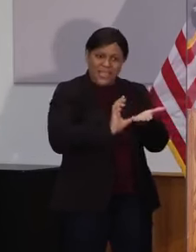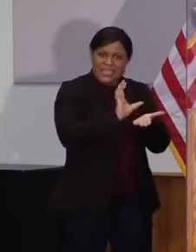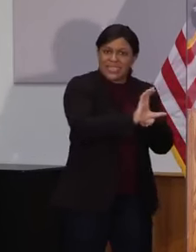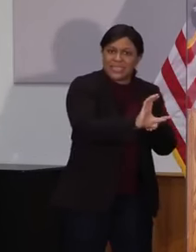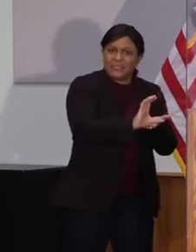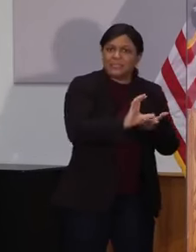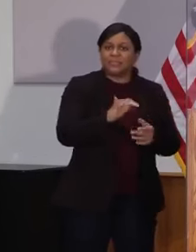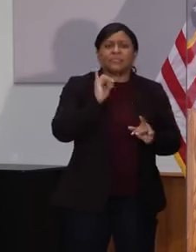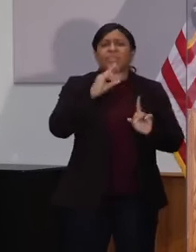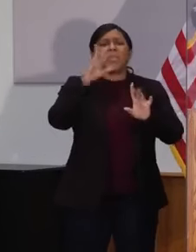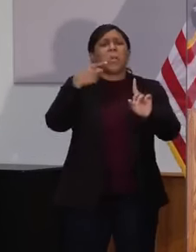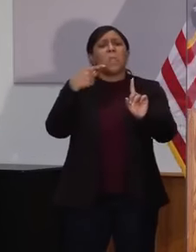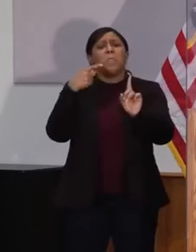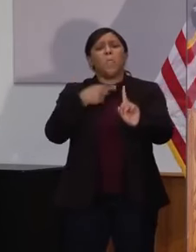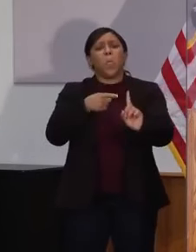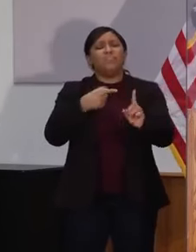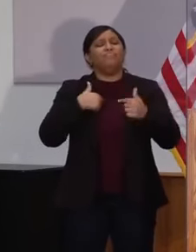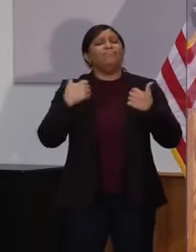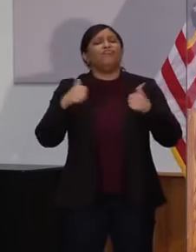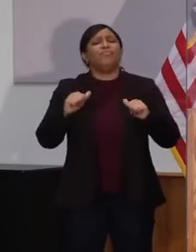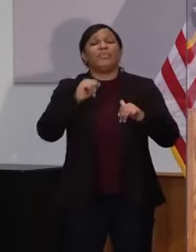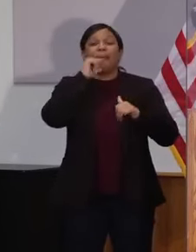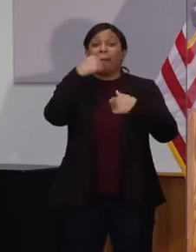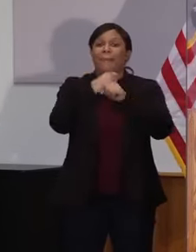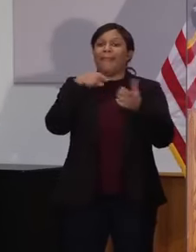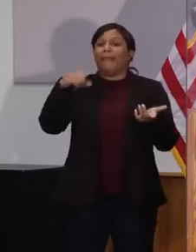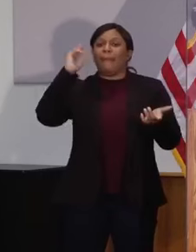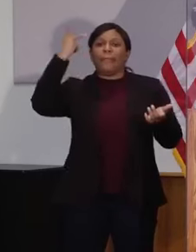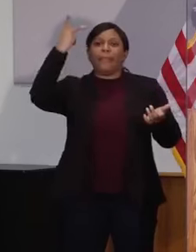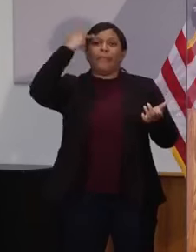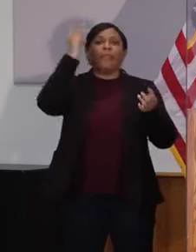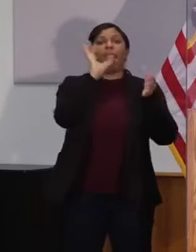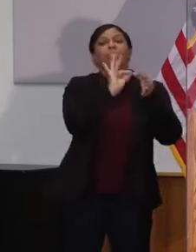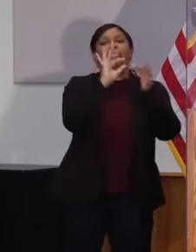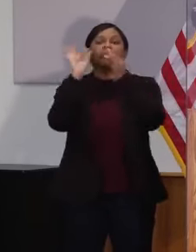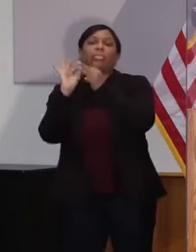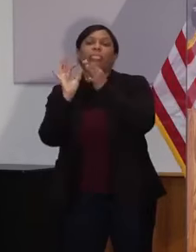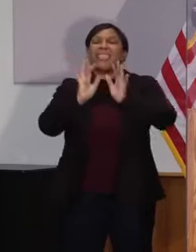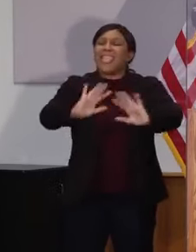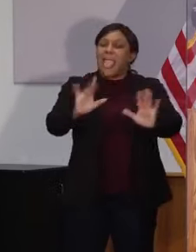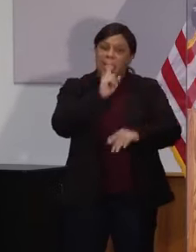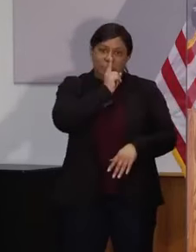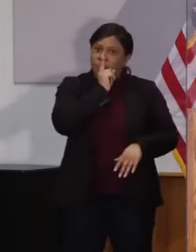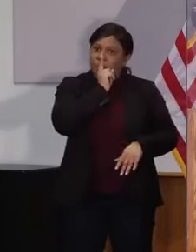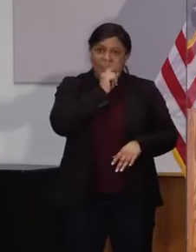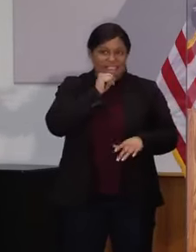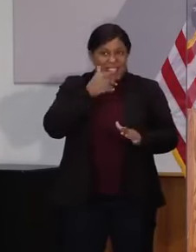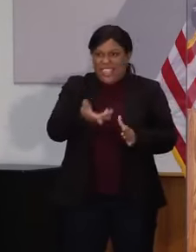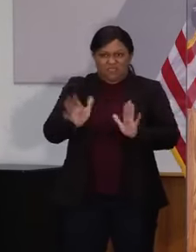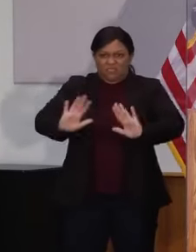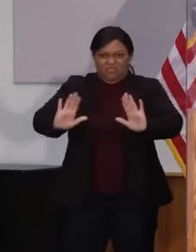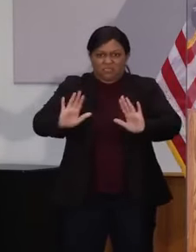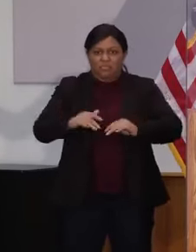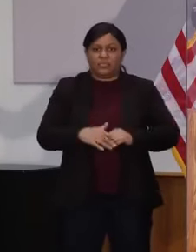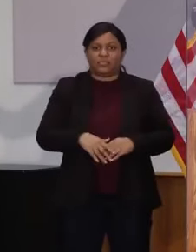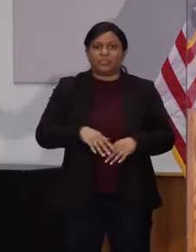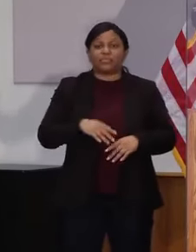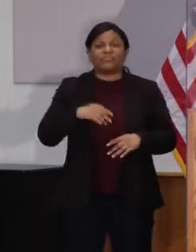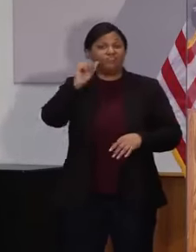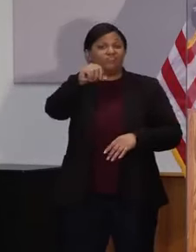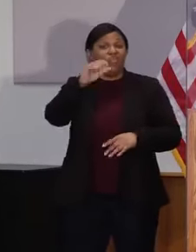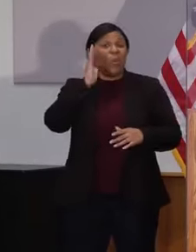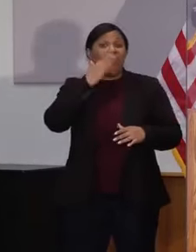can be an attempt to try and politicize on this. It's not that. You will have it, and one side, and I would respond